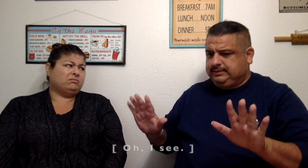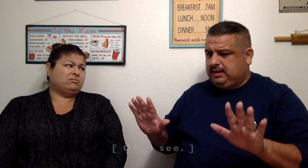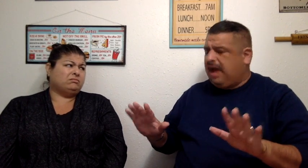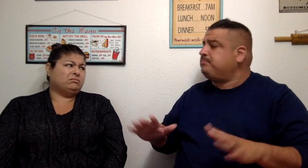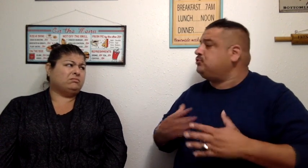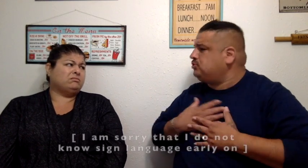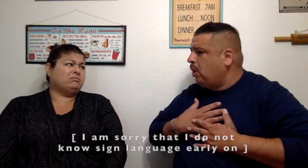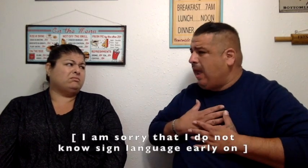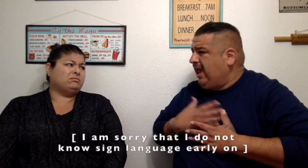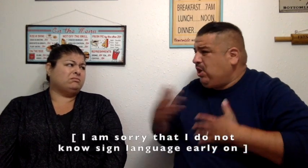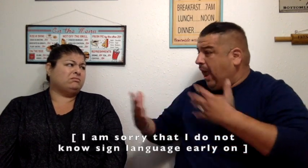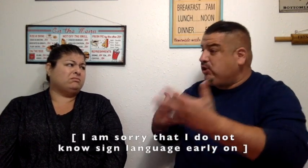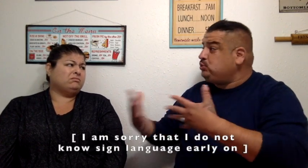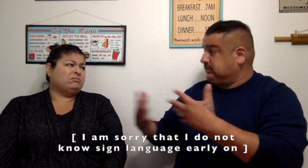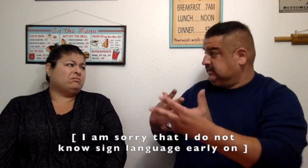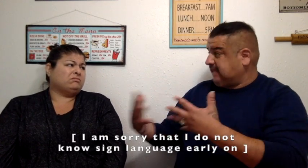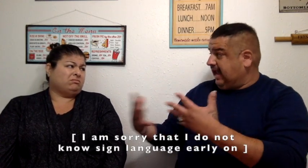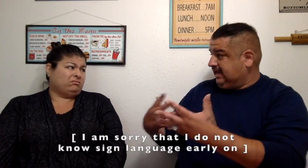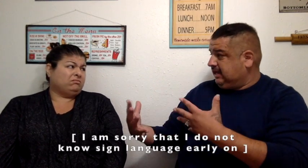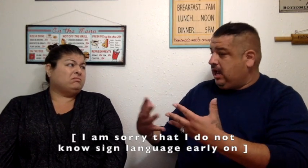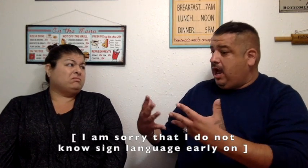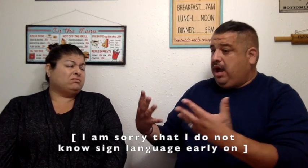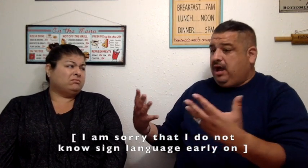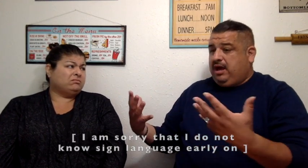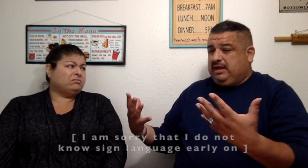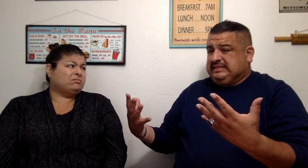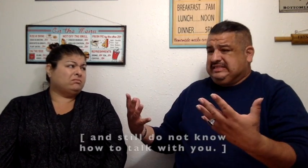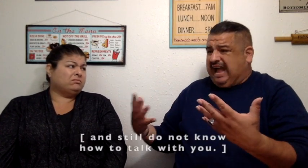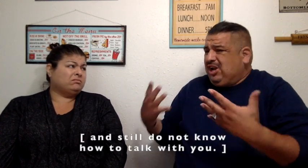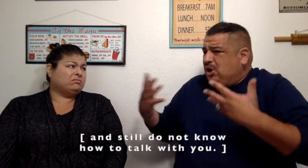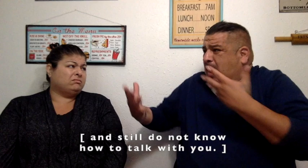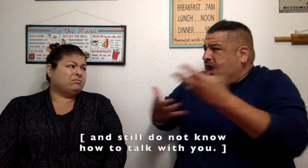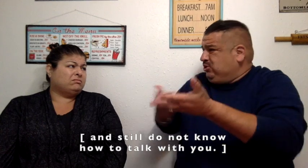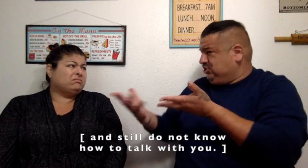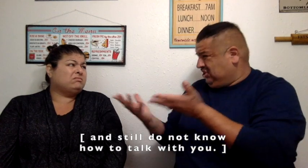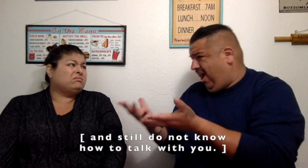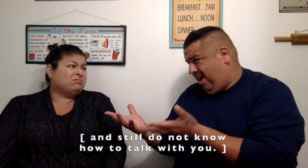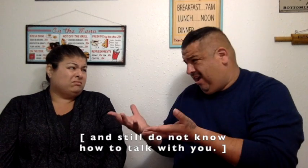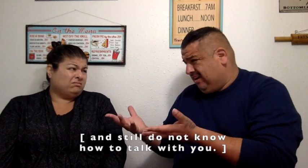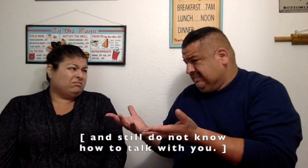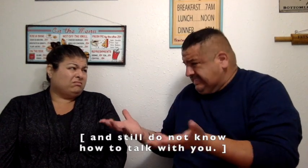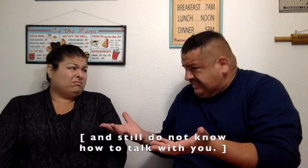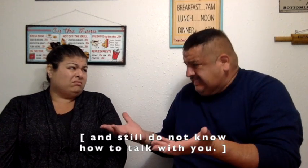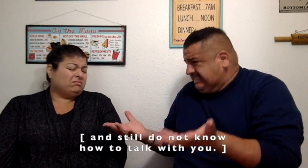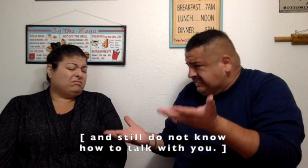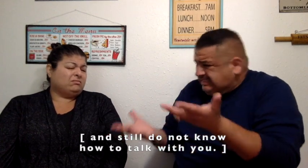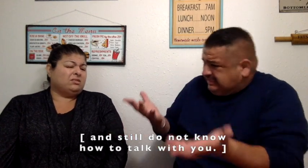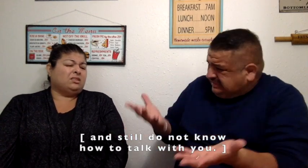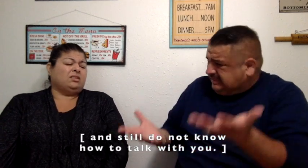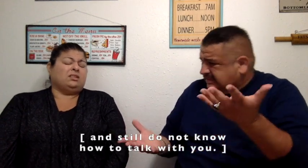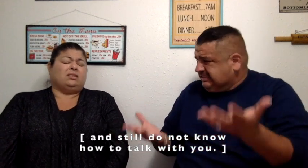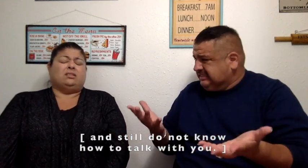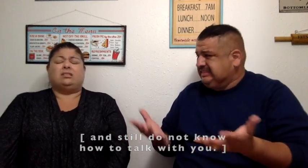Oh, I see. I'm sorry that I do not know sign language early on, and I still do not know how to talk to you.